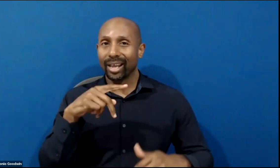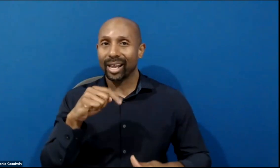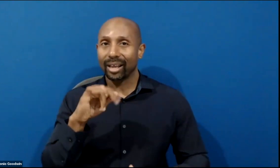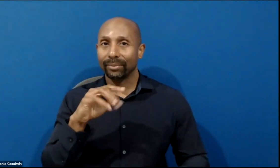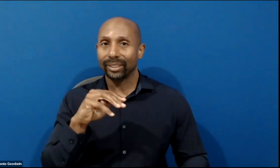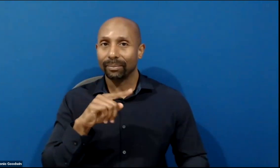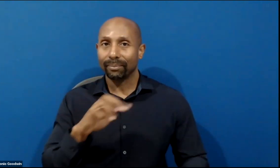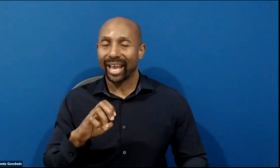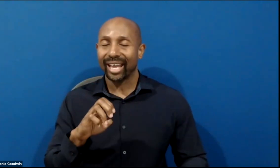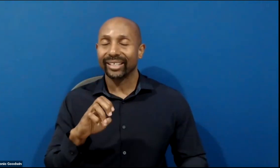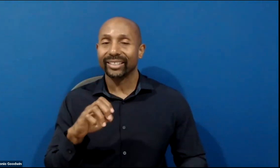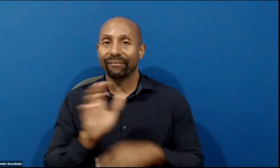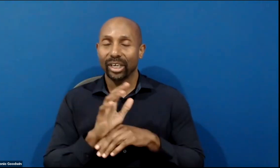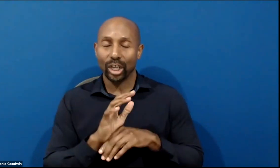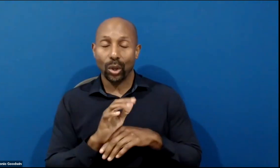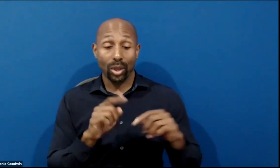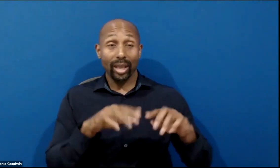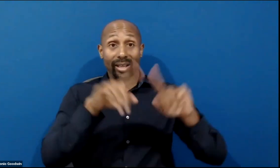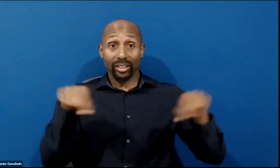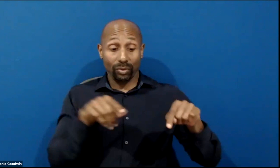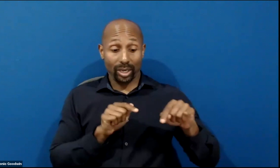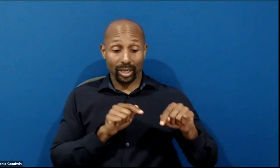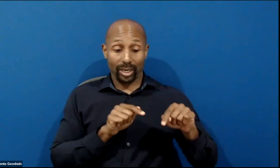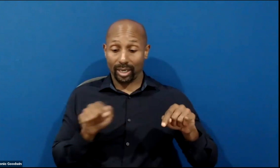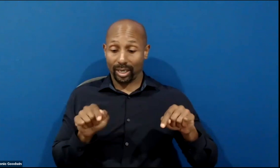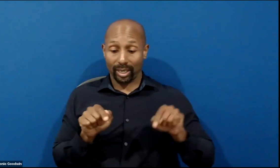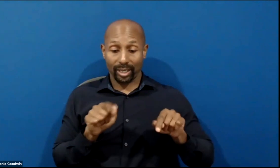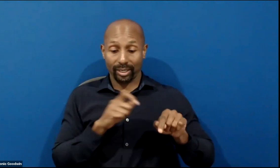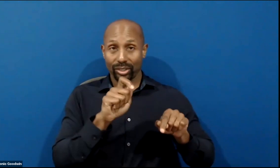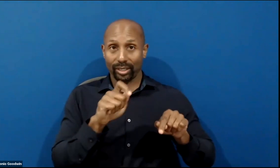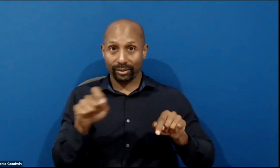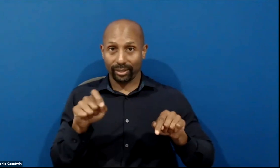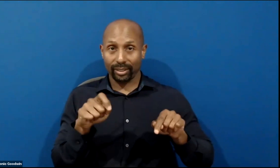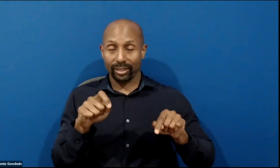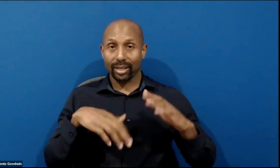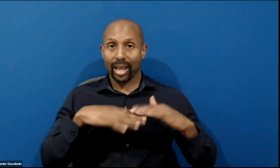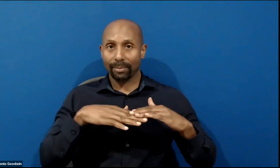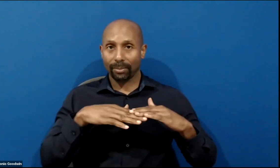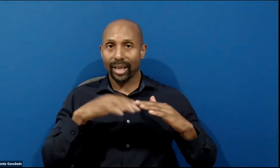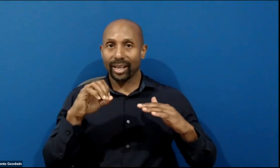There's like a little box that you check that says optimize for video, I think, when you share your screen.